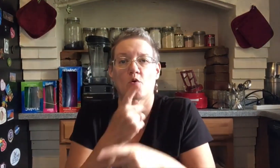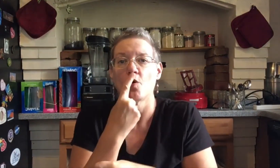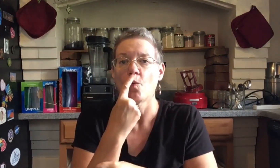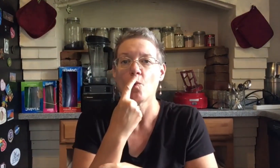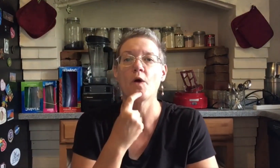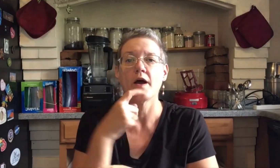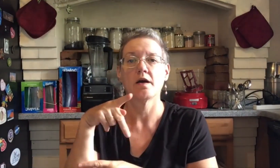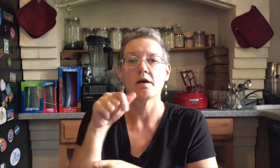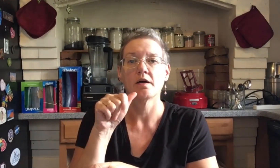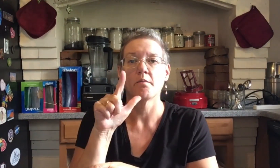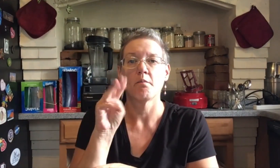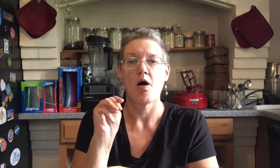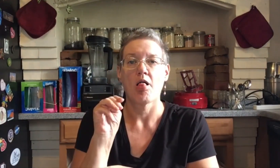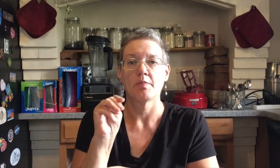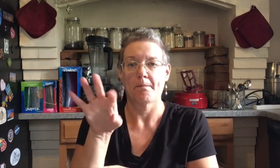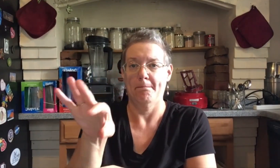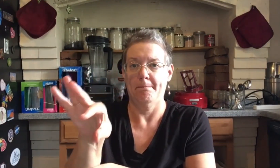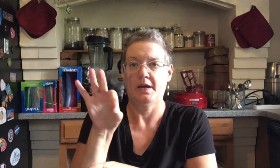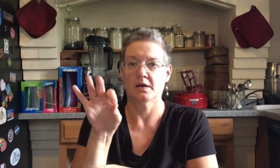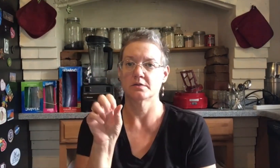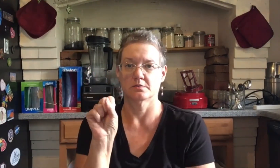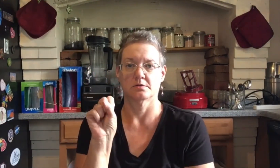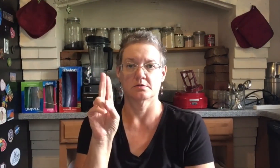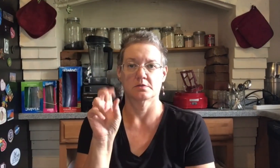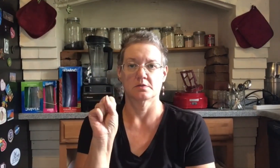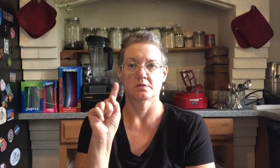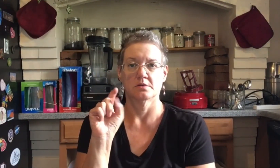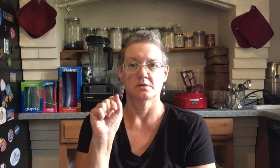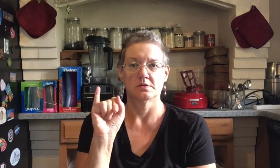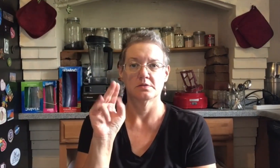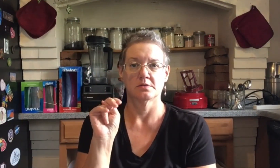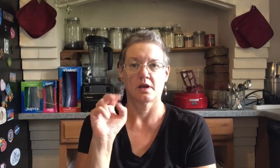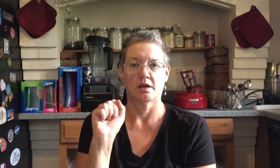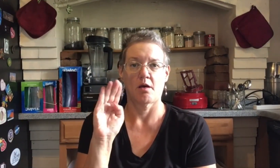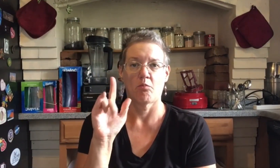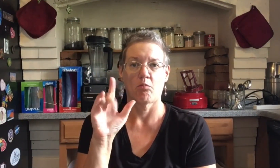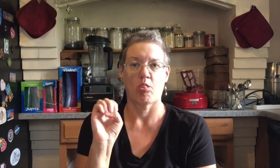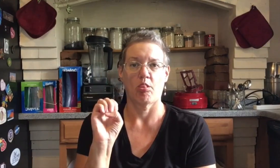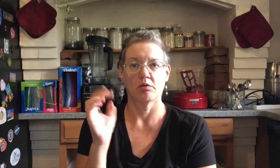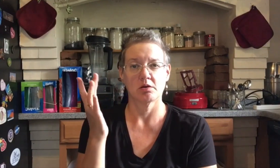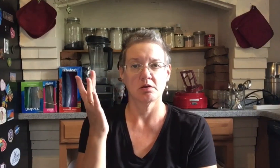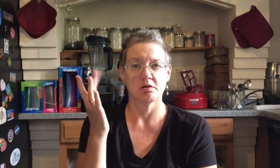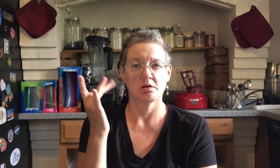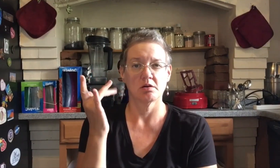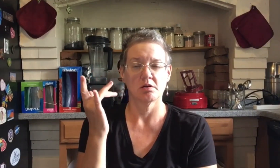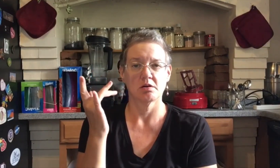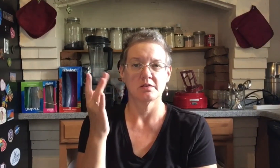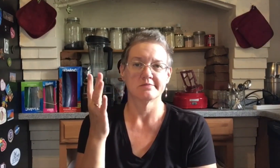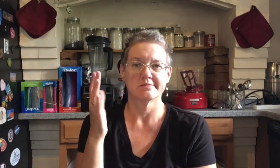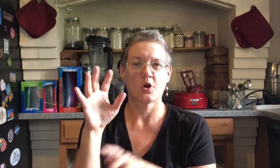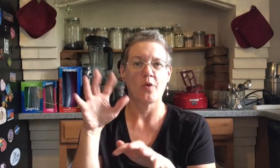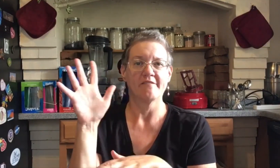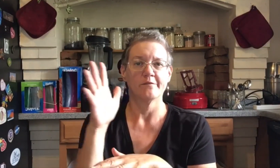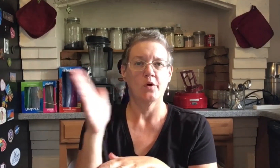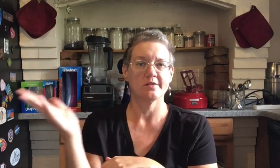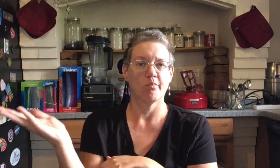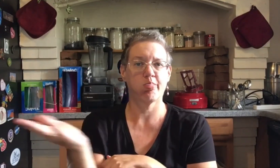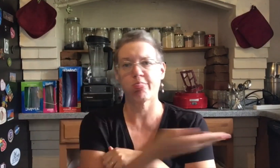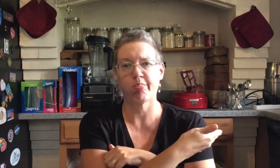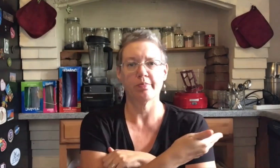Now, you need to be careful with the red palm. Pick sustainable, because the rainforests are